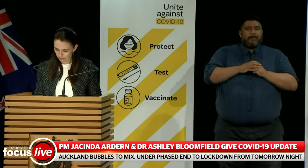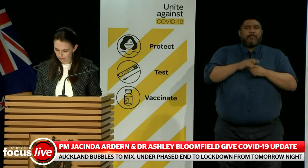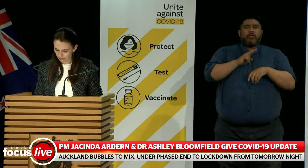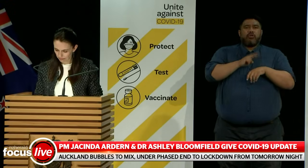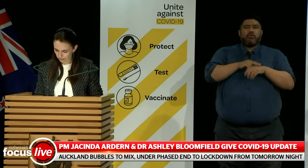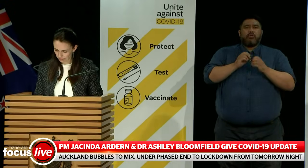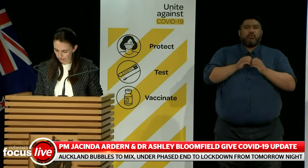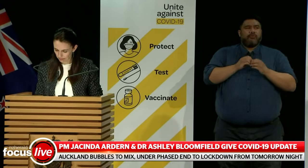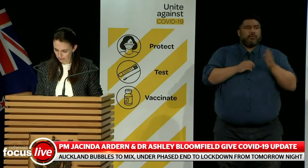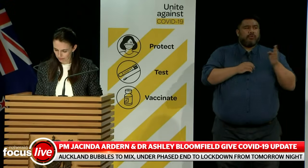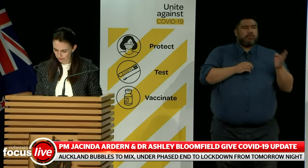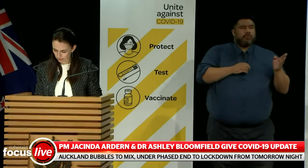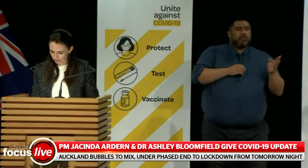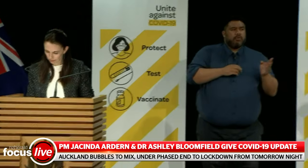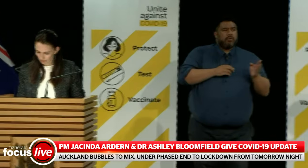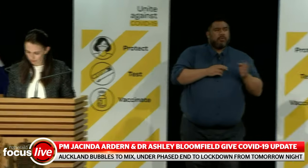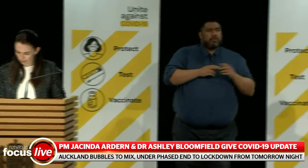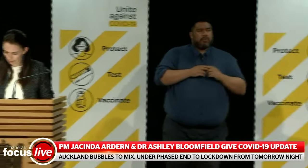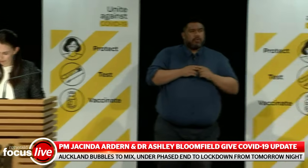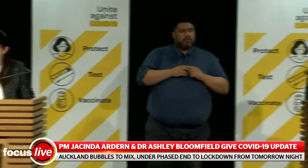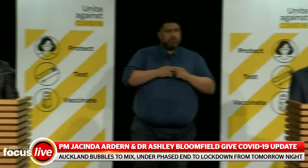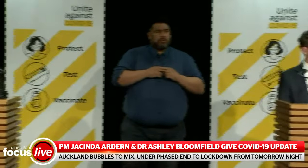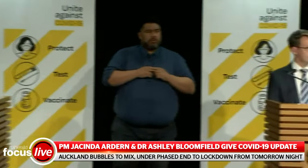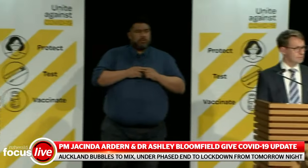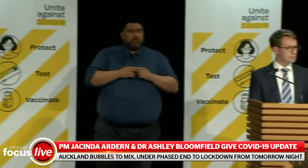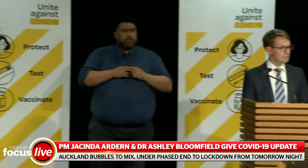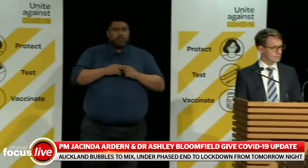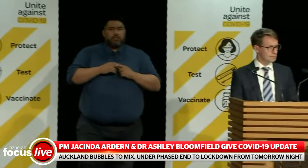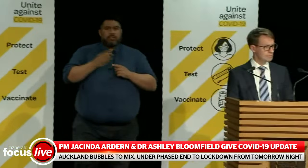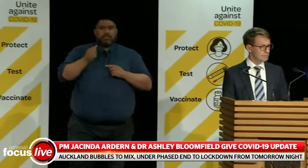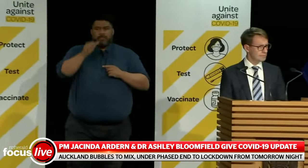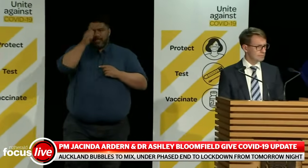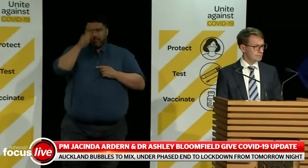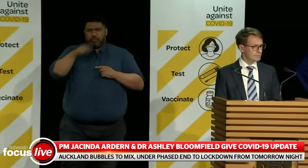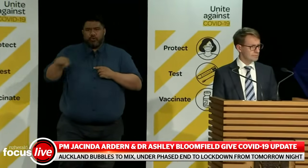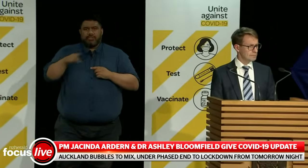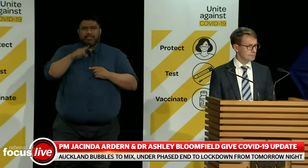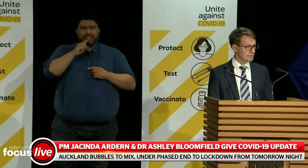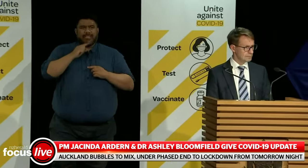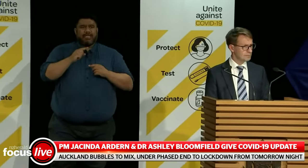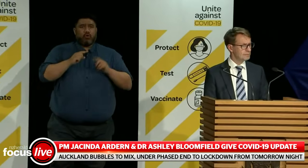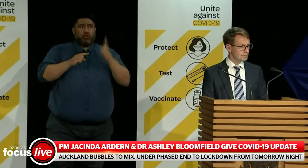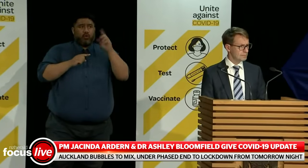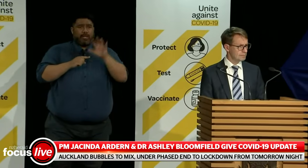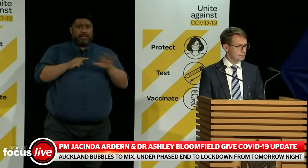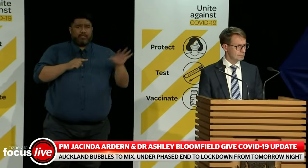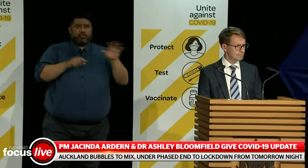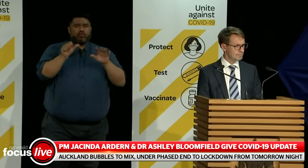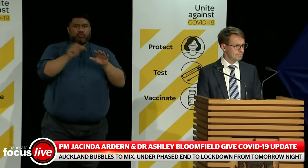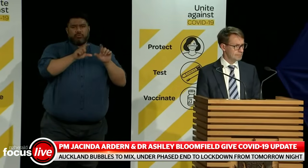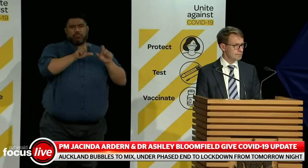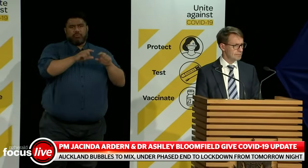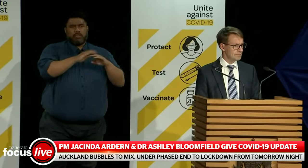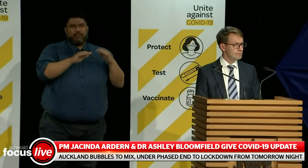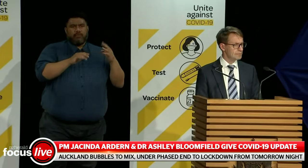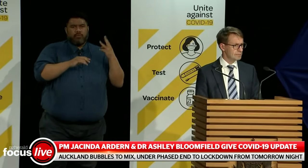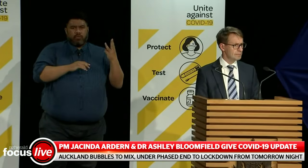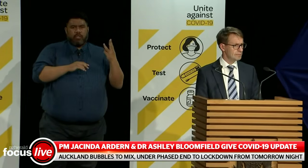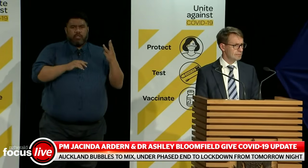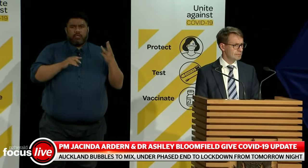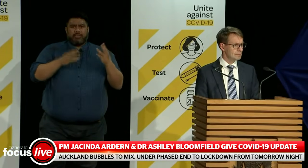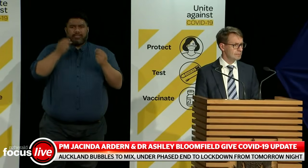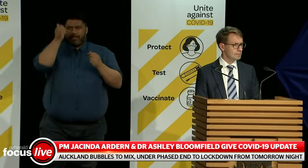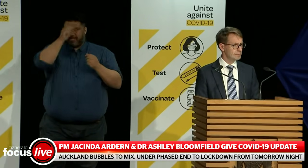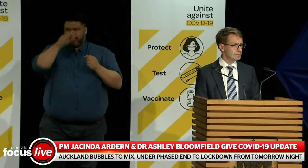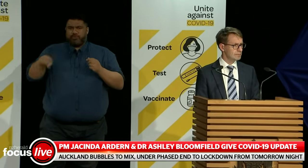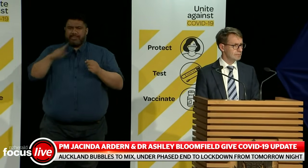days there's been a number of health experts who have said that any relaxation from level 3 is probably unwise. Can you say, hand on heart, that this